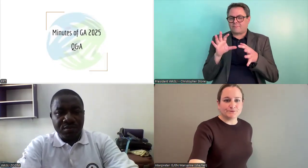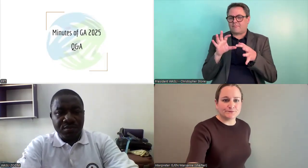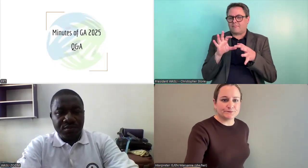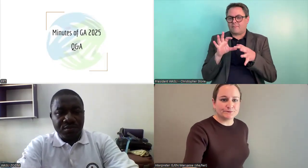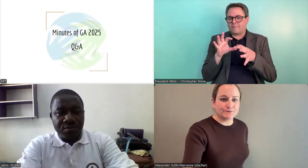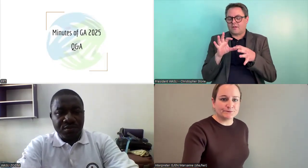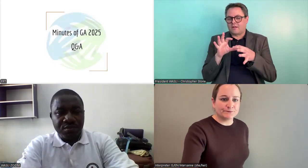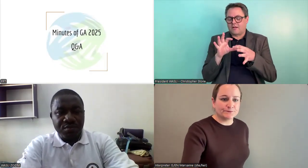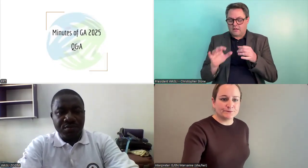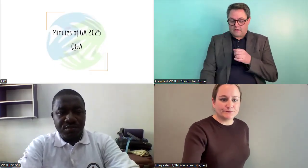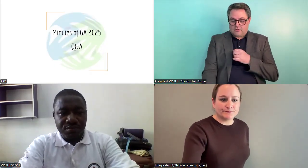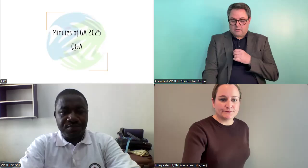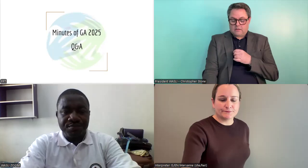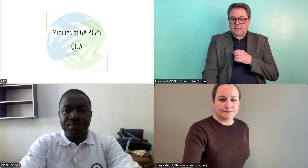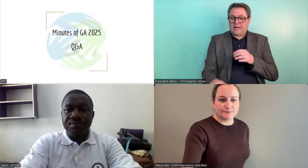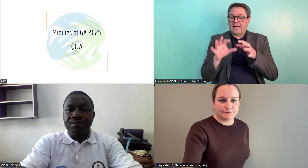Thank you very much, Timothy.